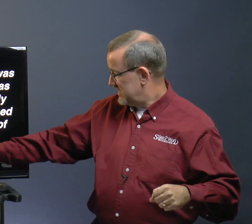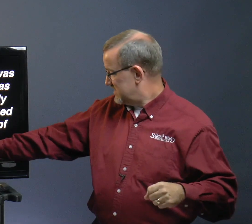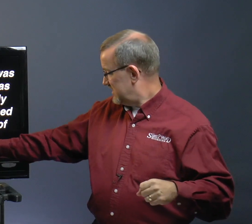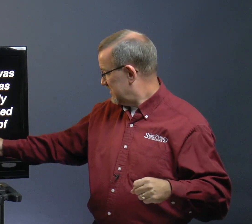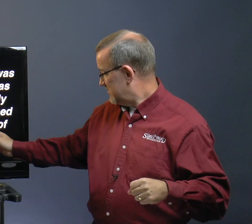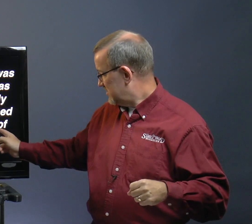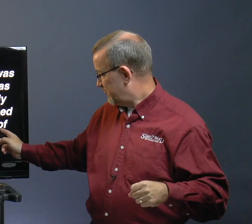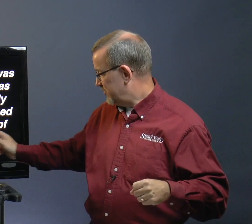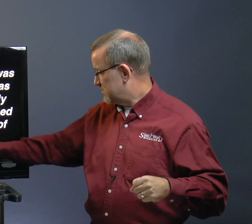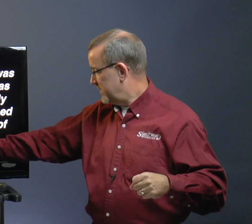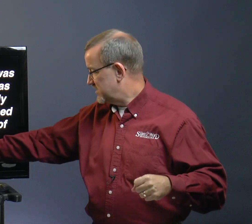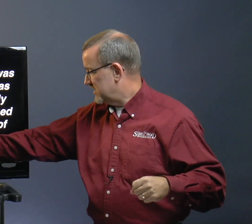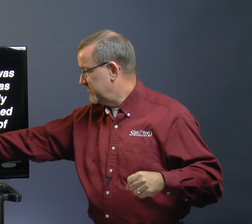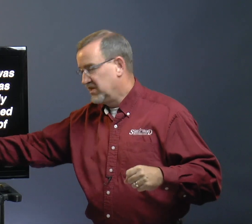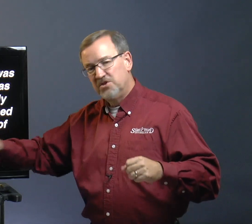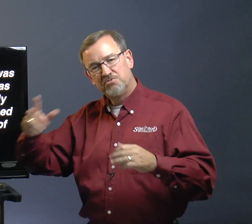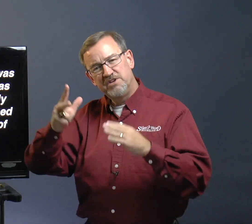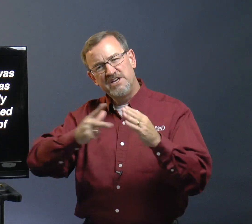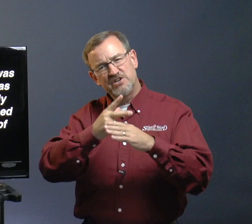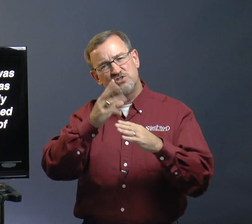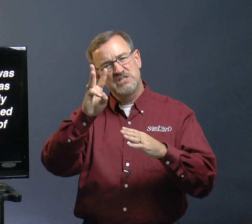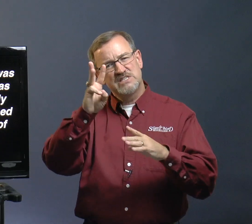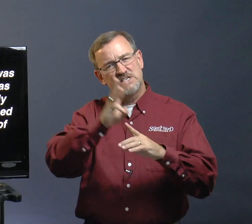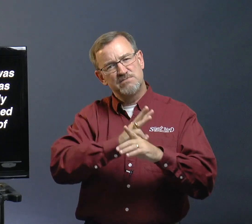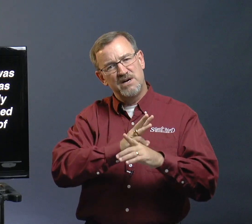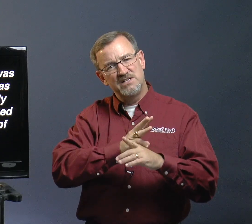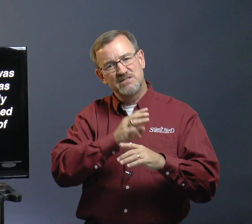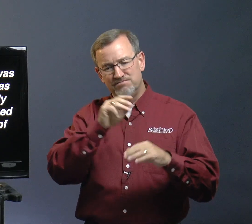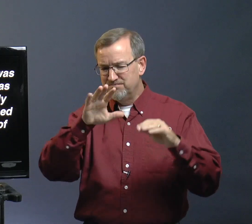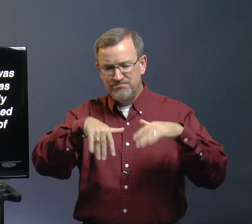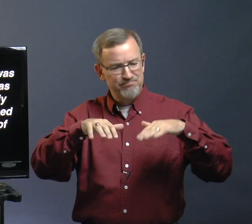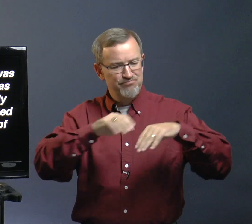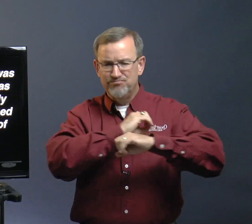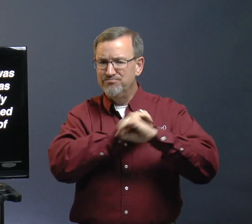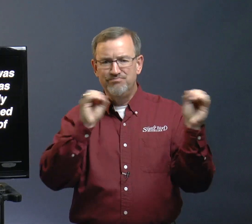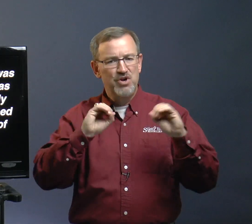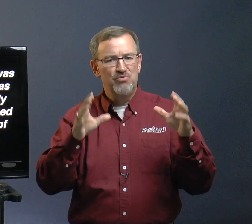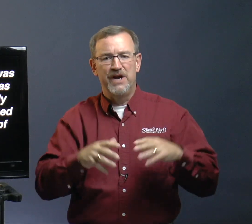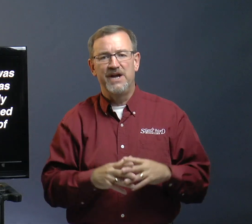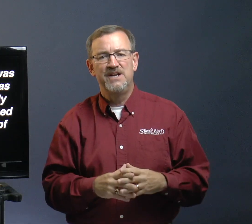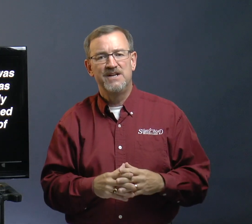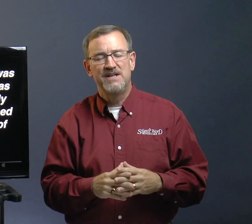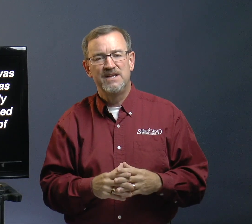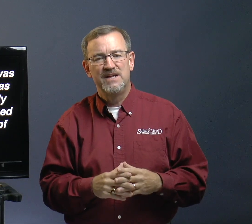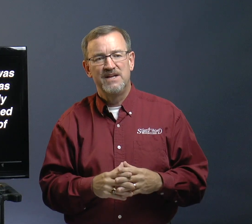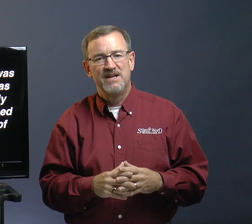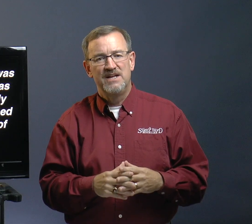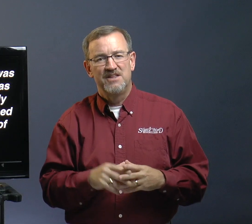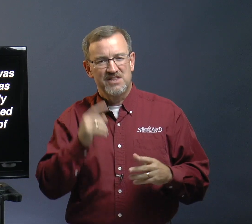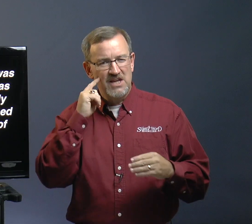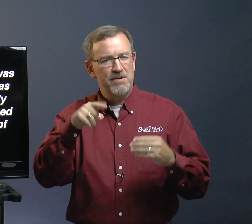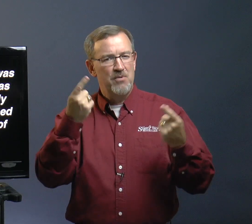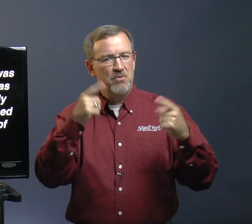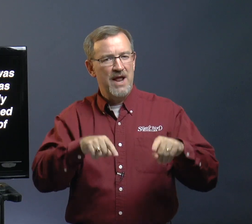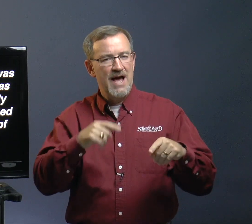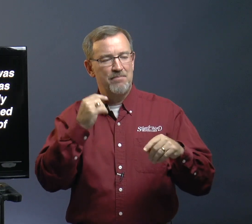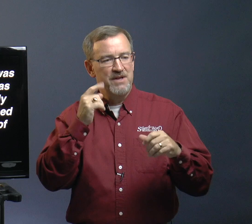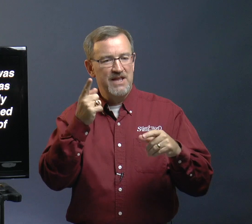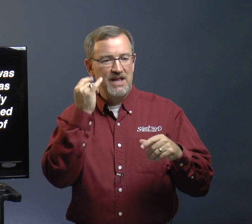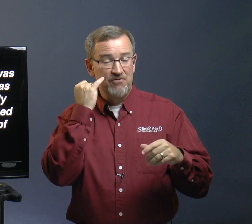says here, for the space of 3 years, 6 months, no rain. Think about what would happen if